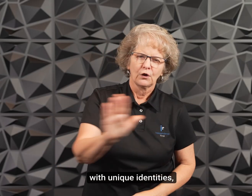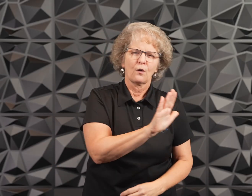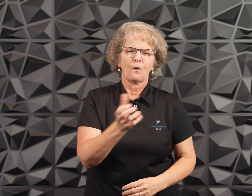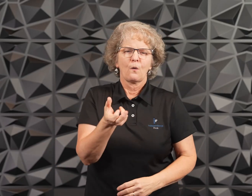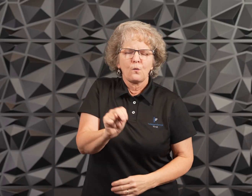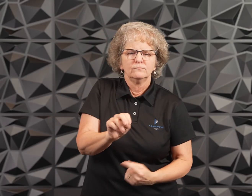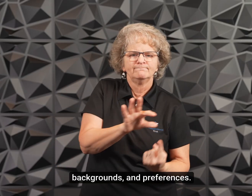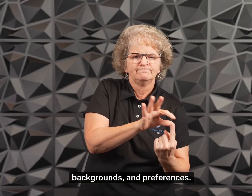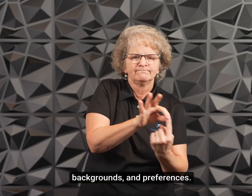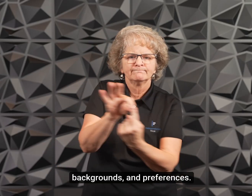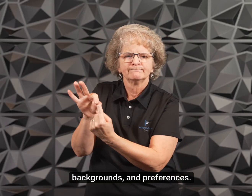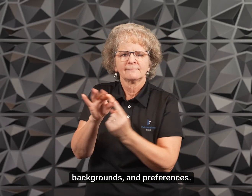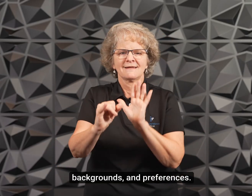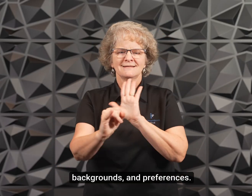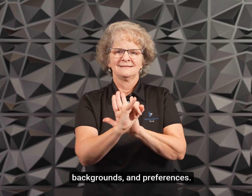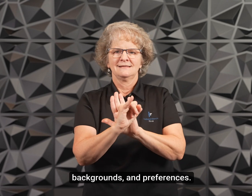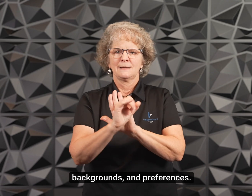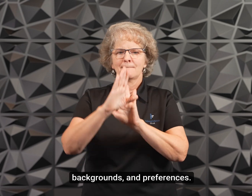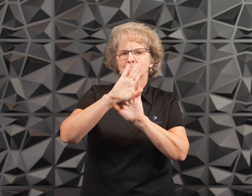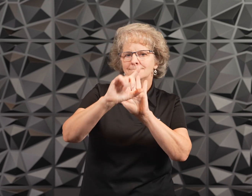identities, backgrounds, and preferences.